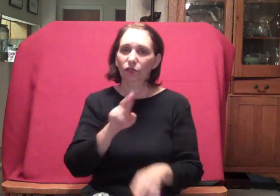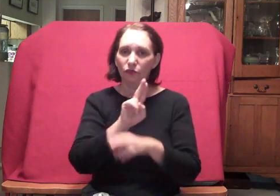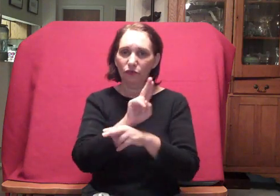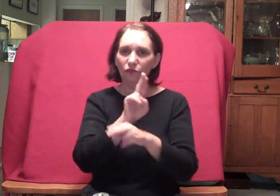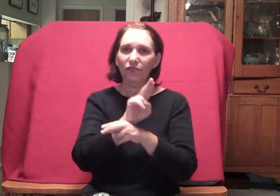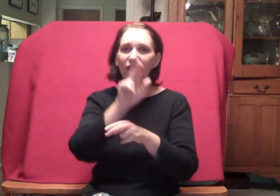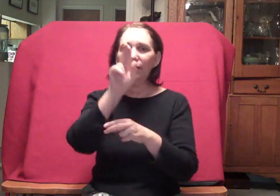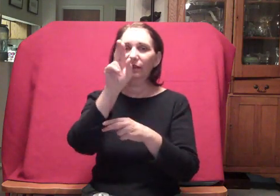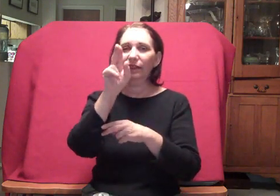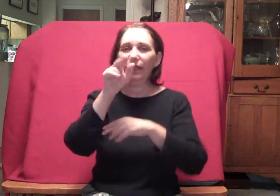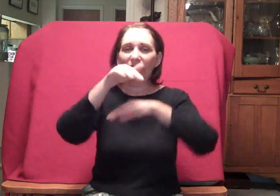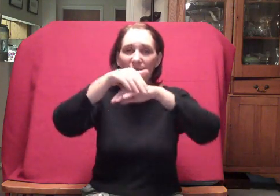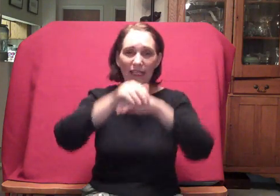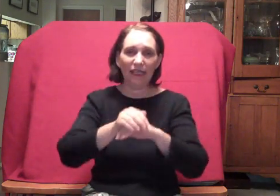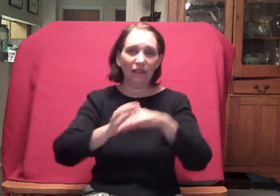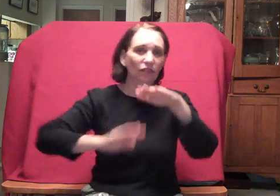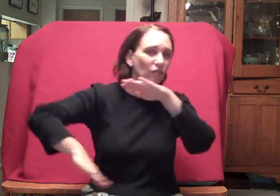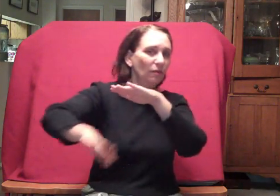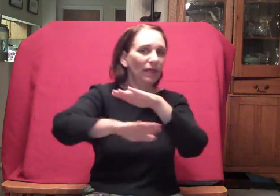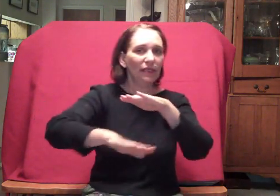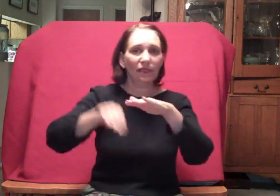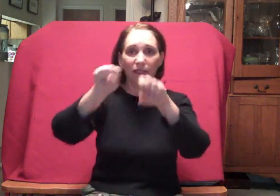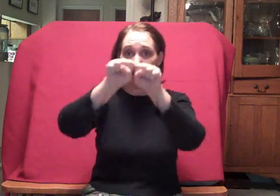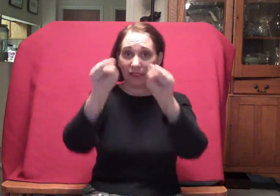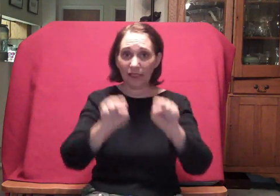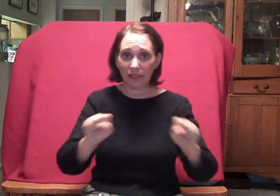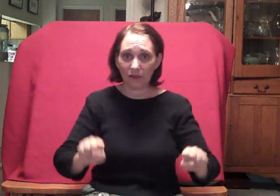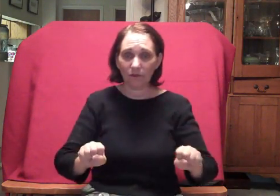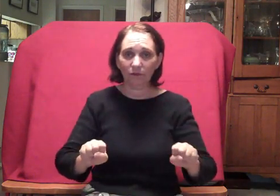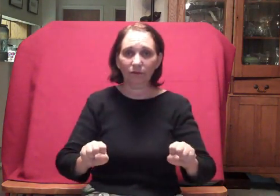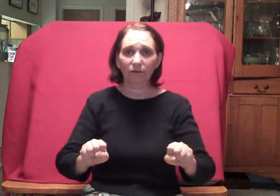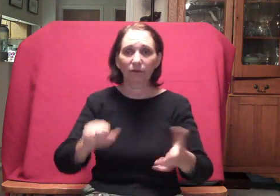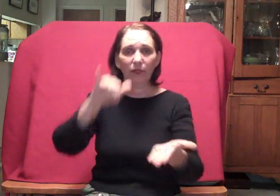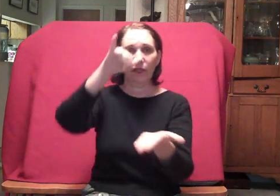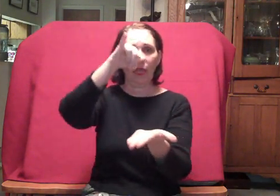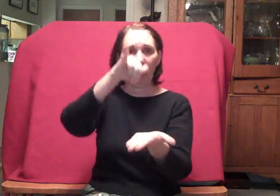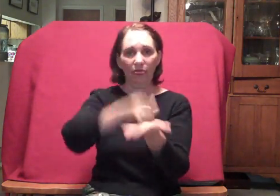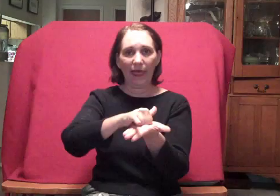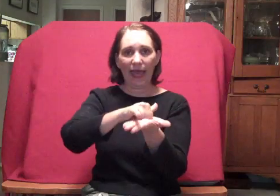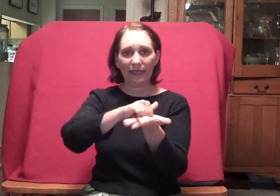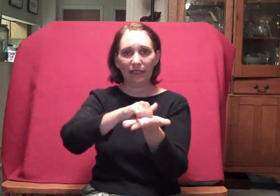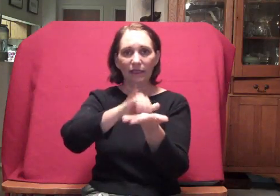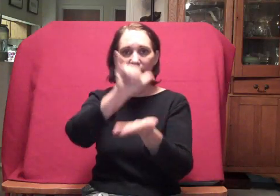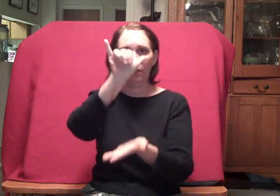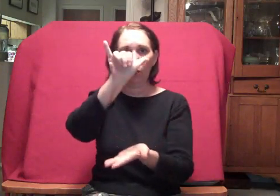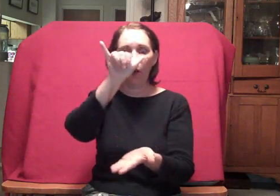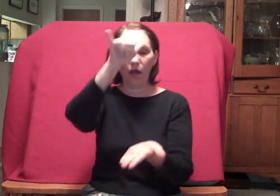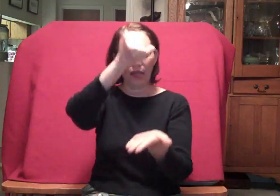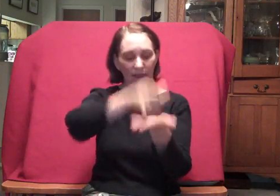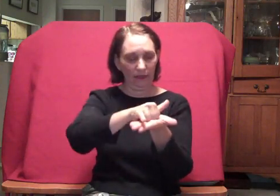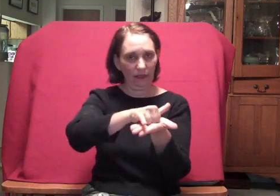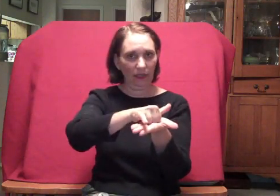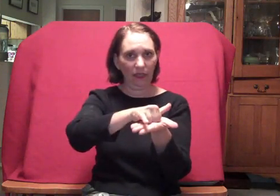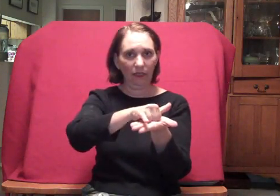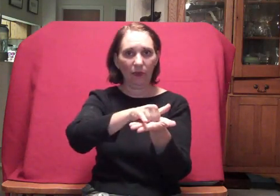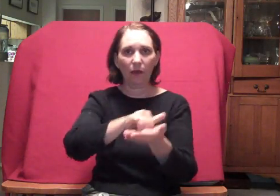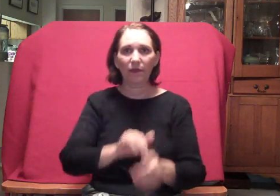you're using an English-based system, that. It's a Y in the palm of the